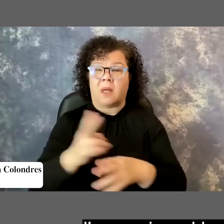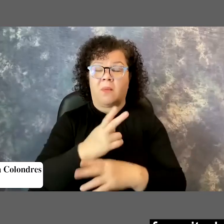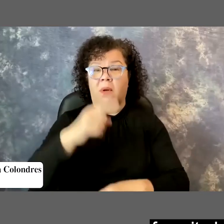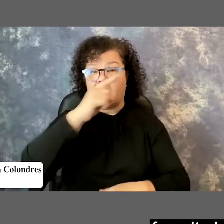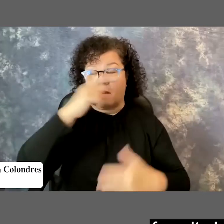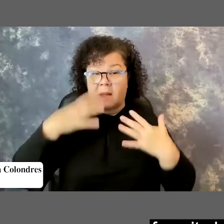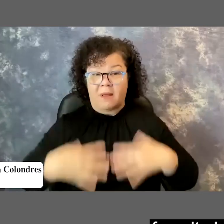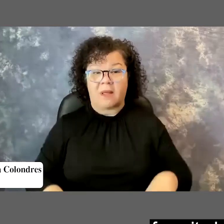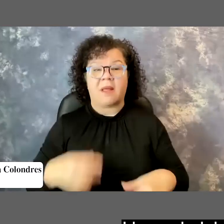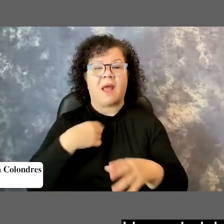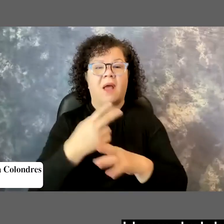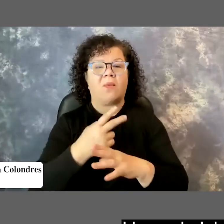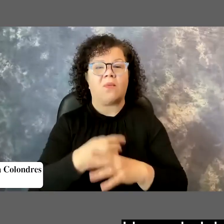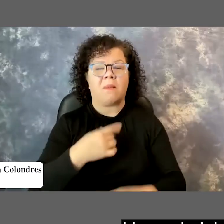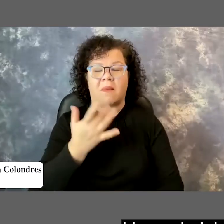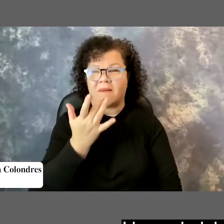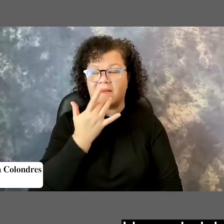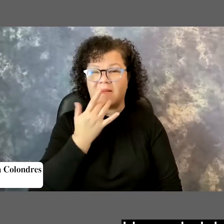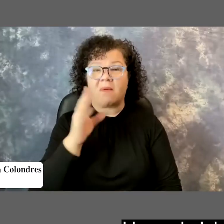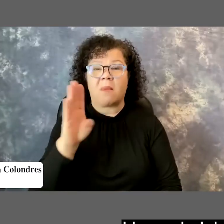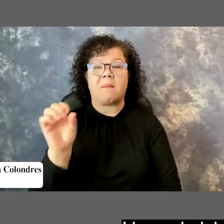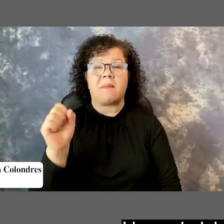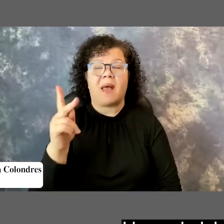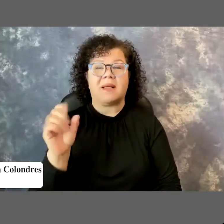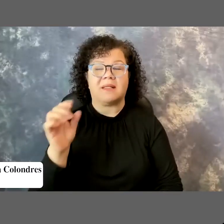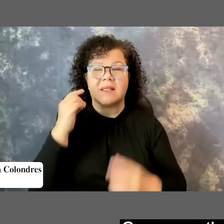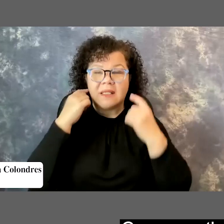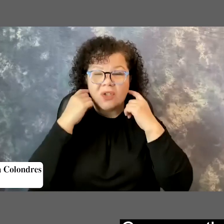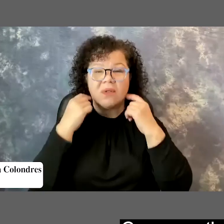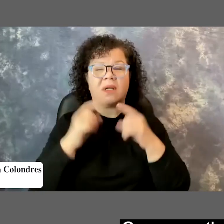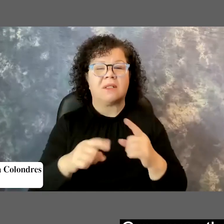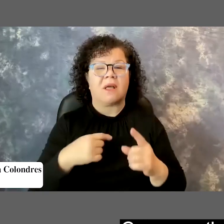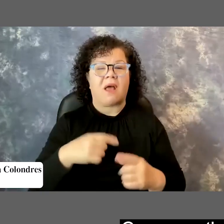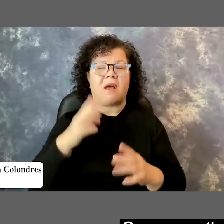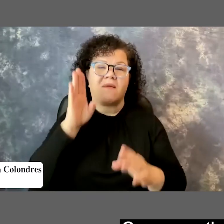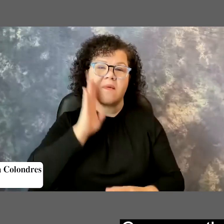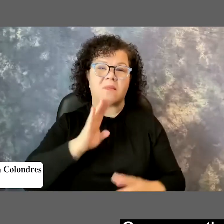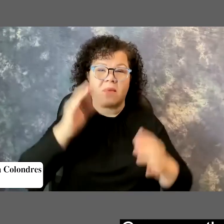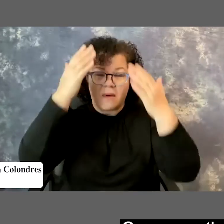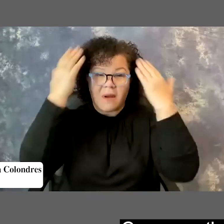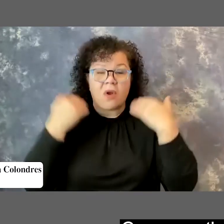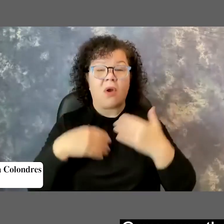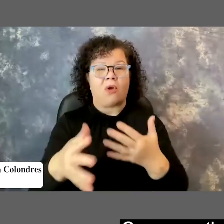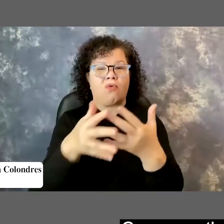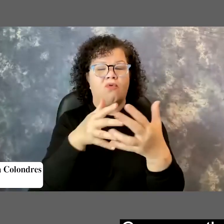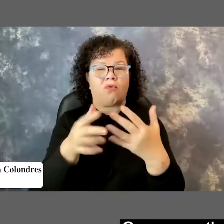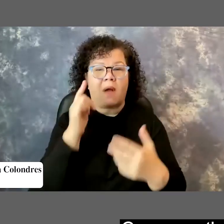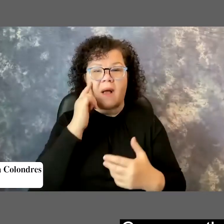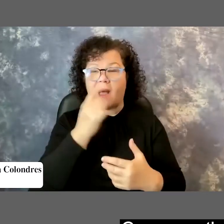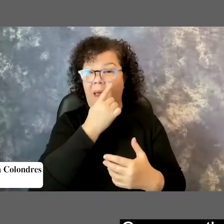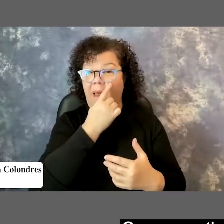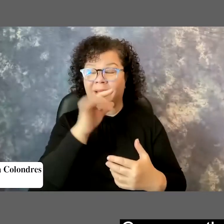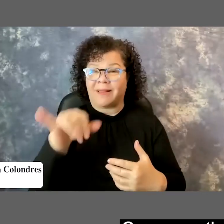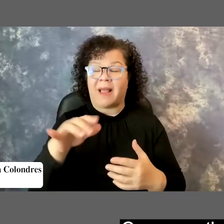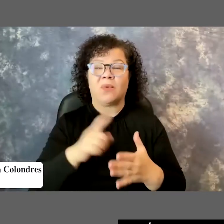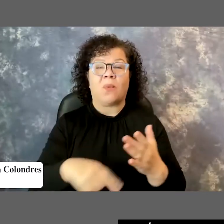favorite basket earrings. I have dark brown hair and gray eyes that are described by my